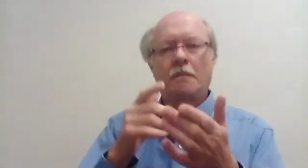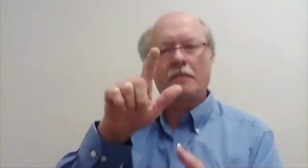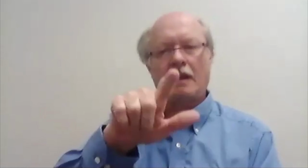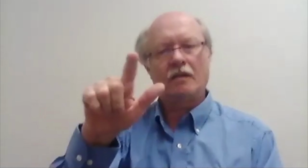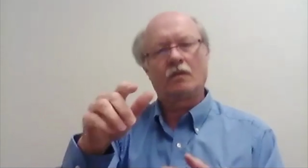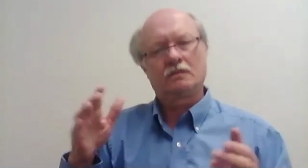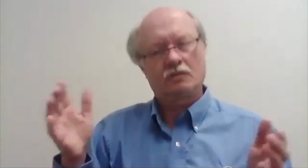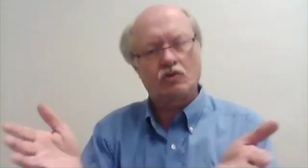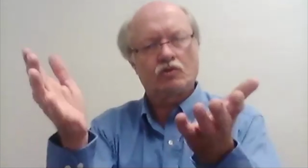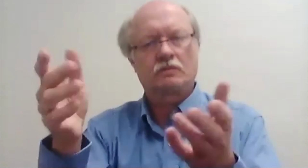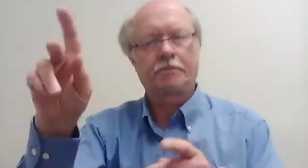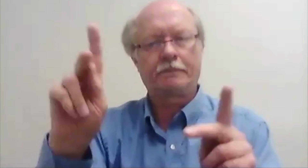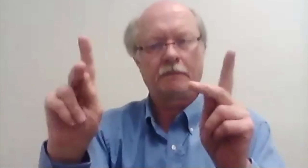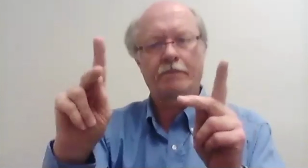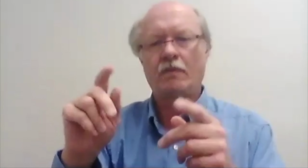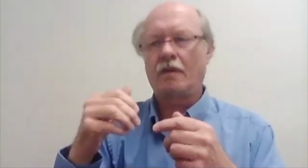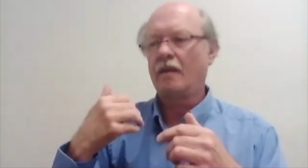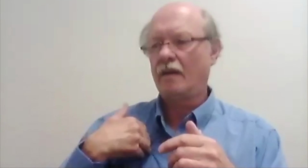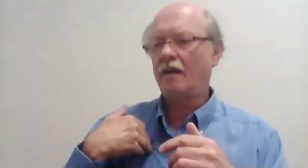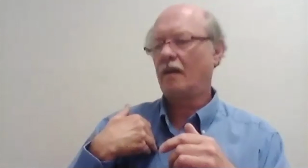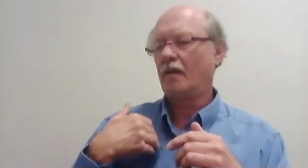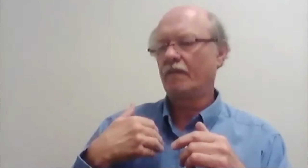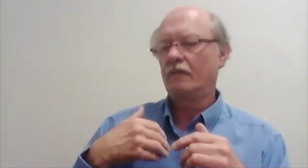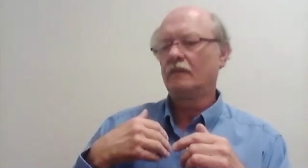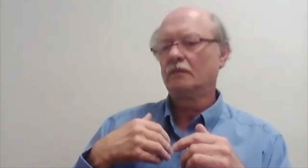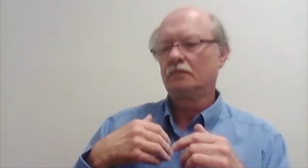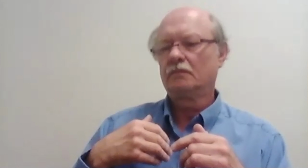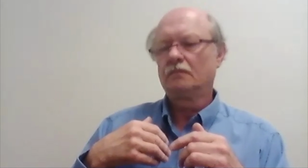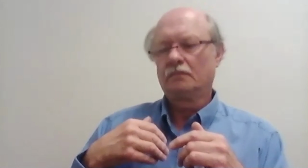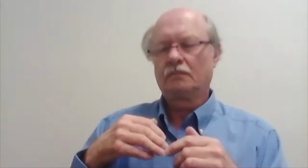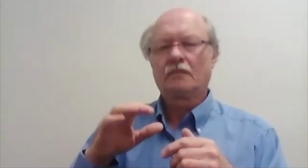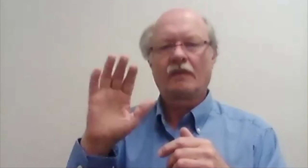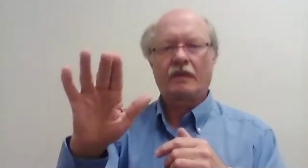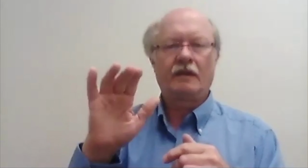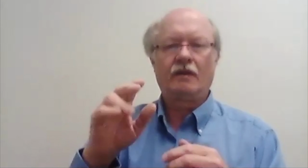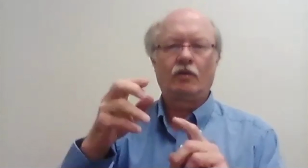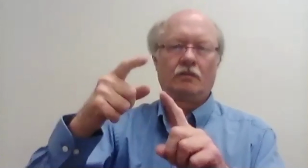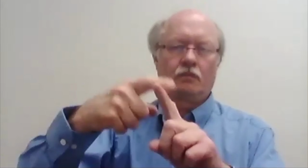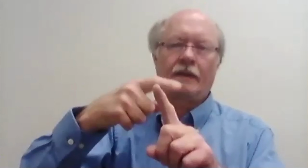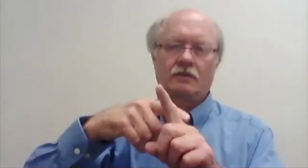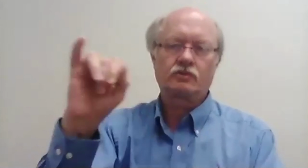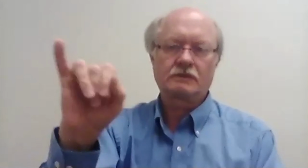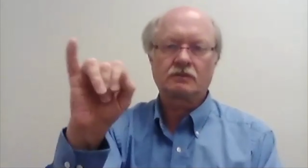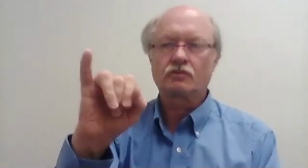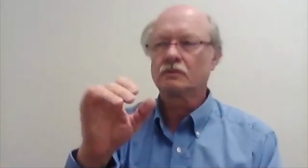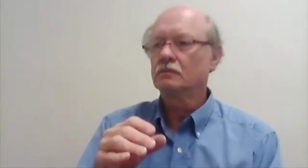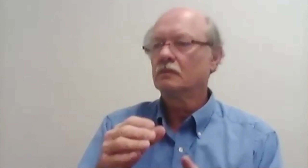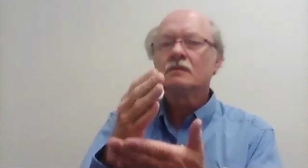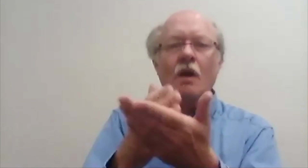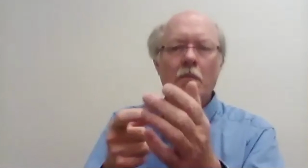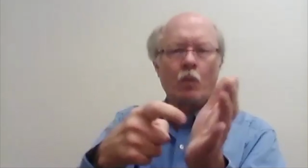don't. Well, and really it's not required. But I would encourage you to have that